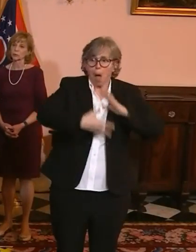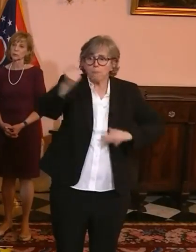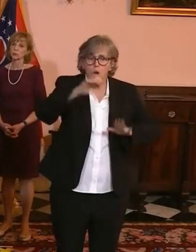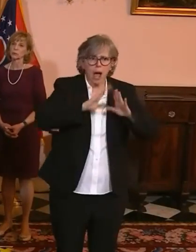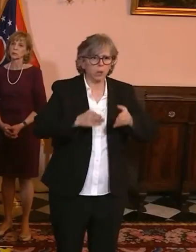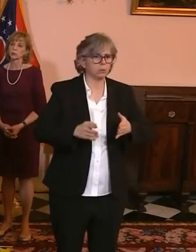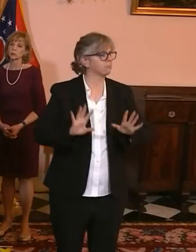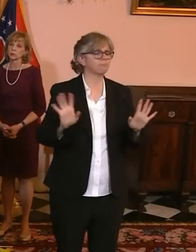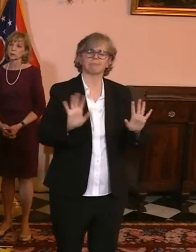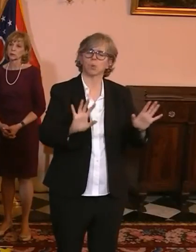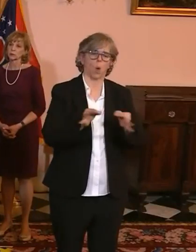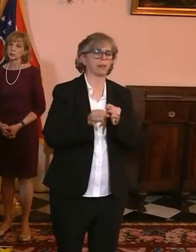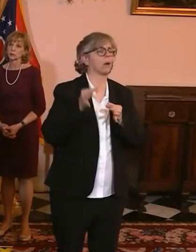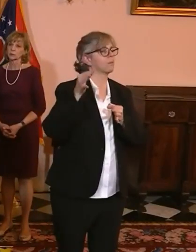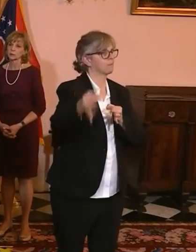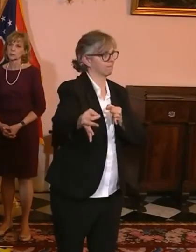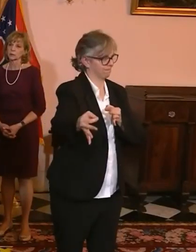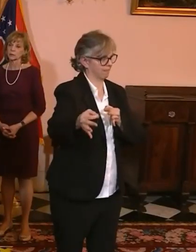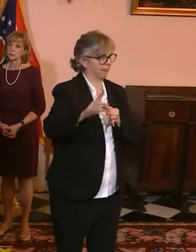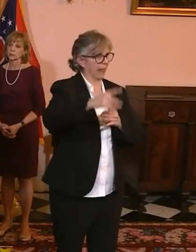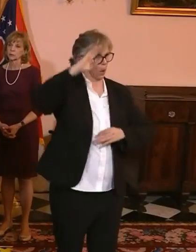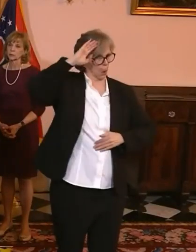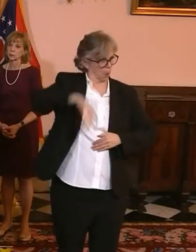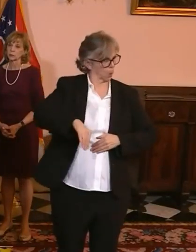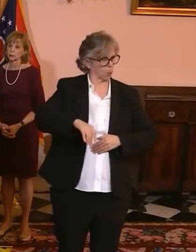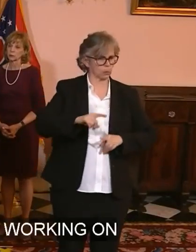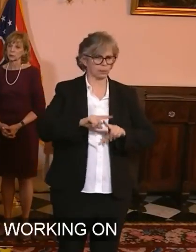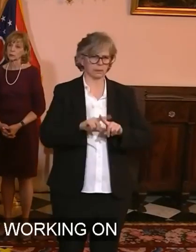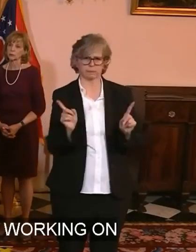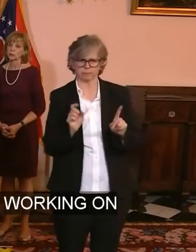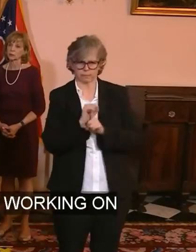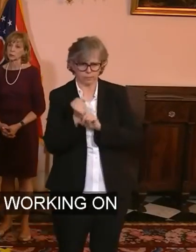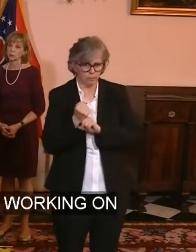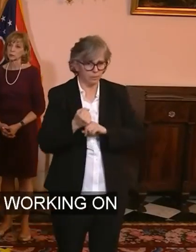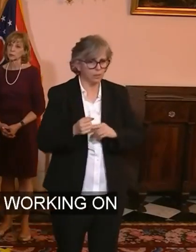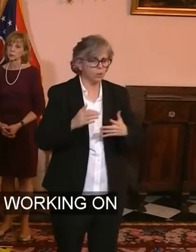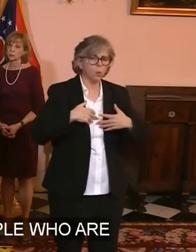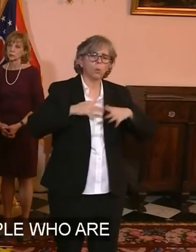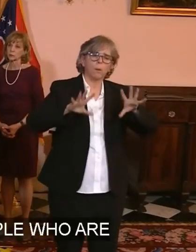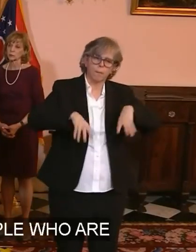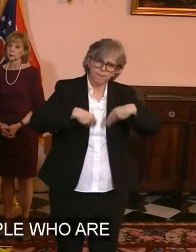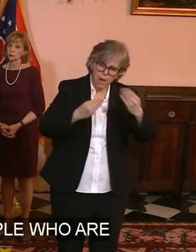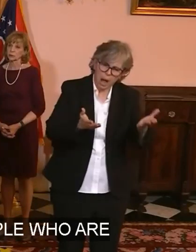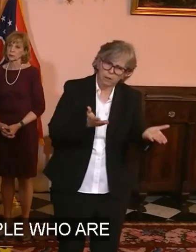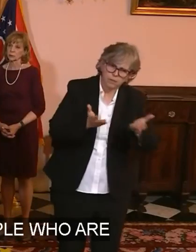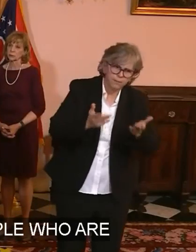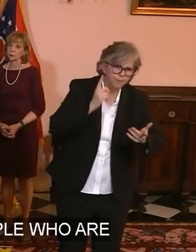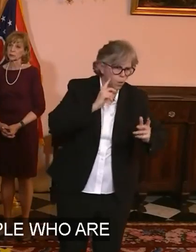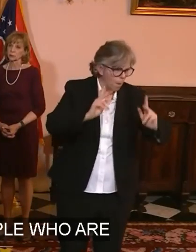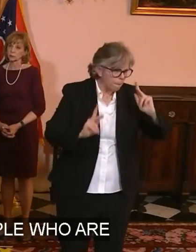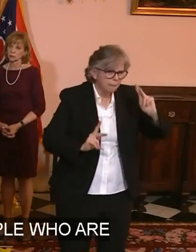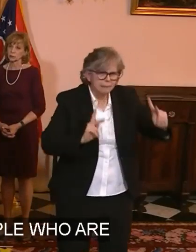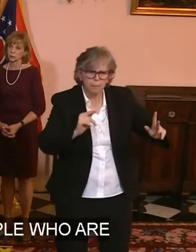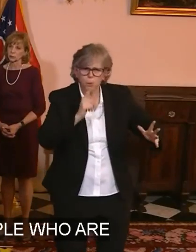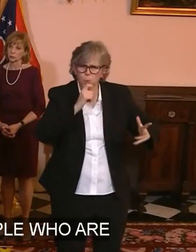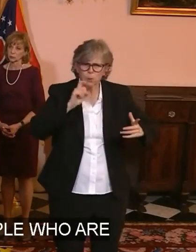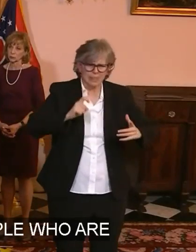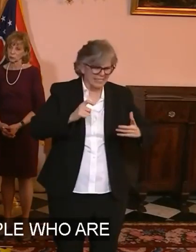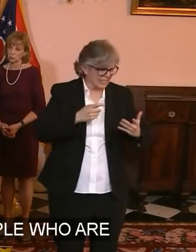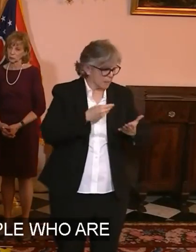issues to accommodate people who are going to be challenged by the economy. But call or